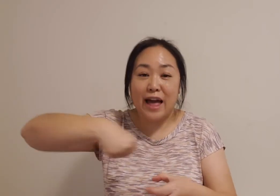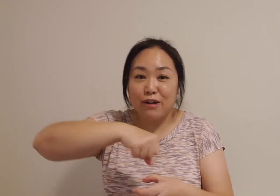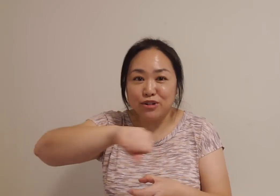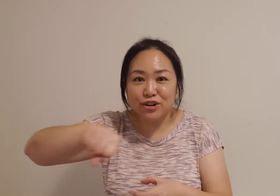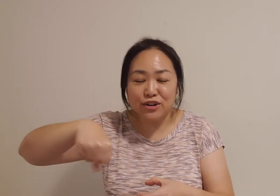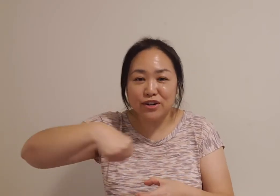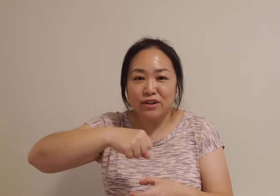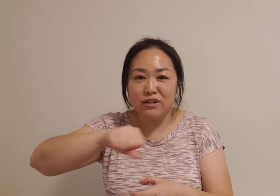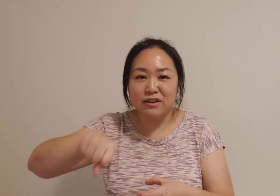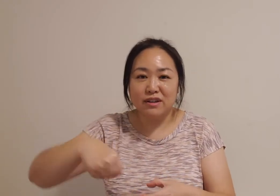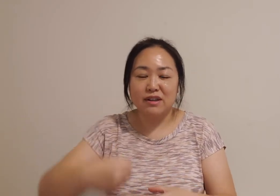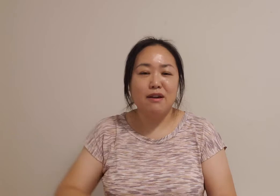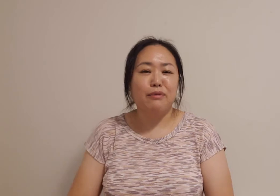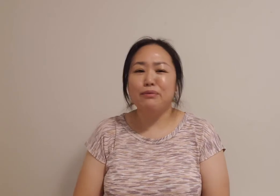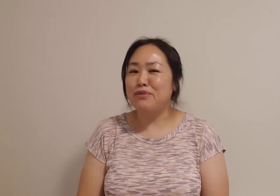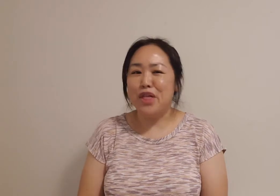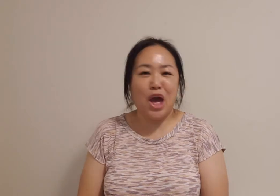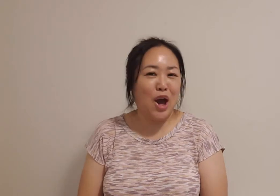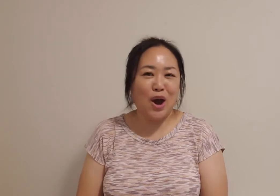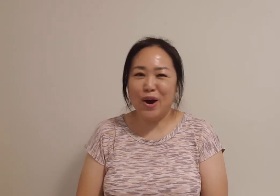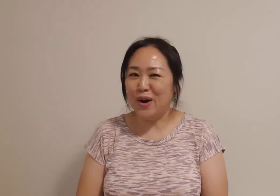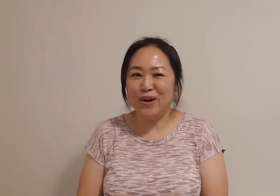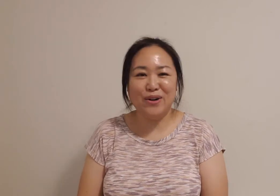flour? No.